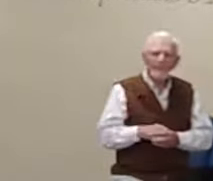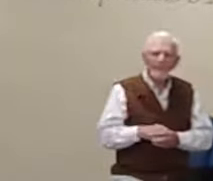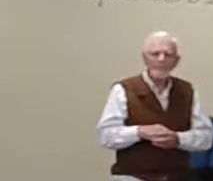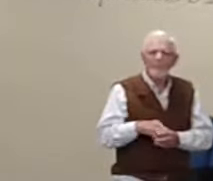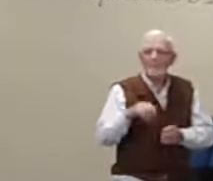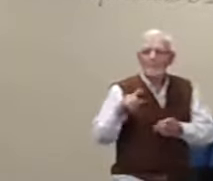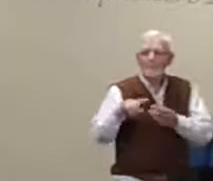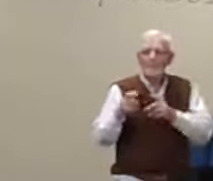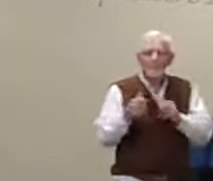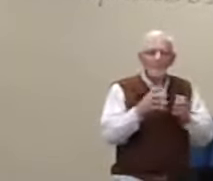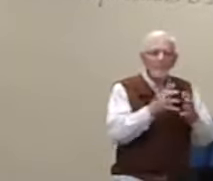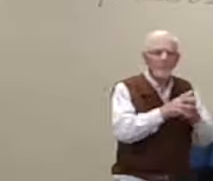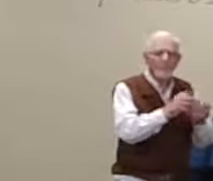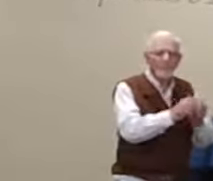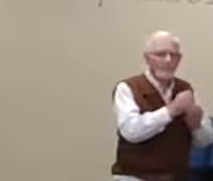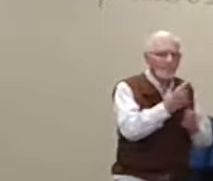kid.